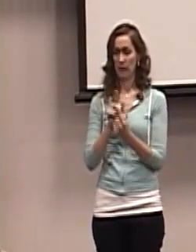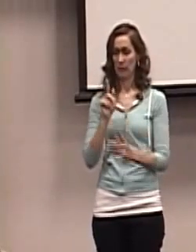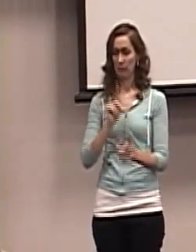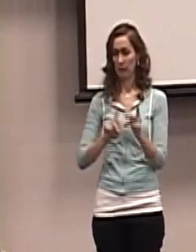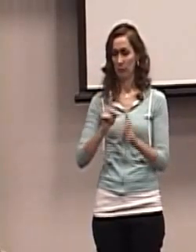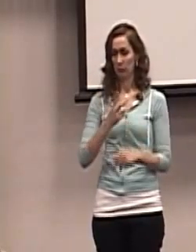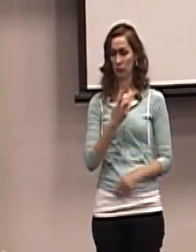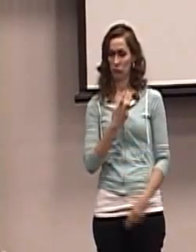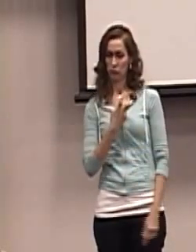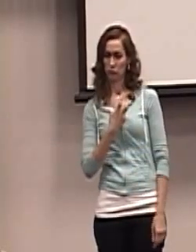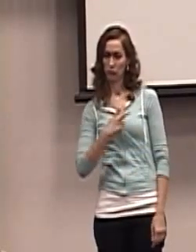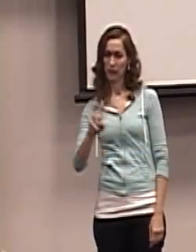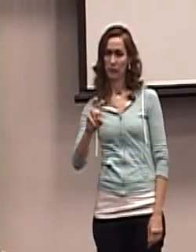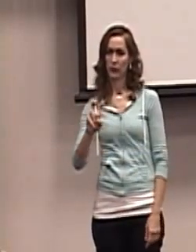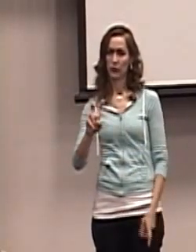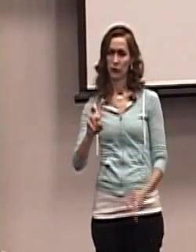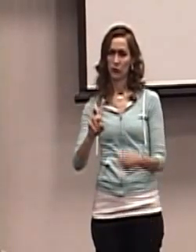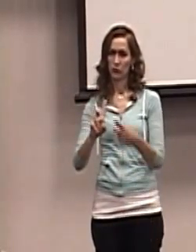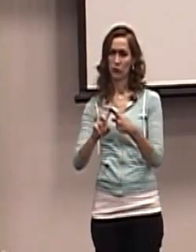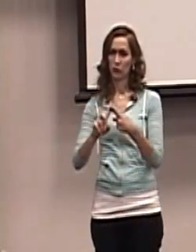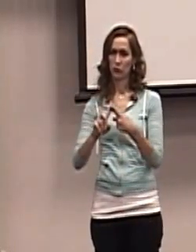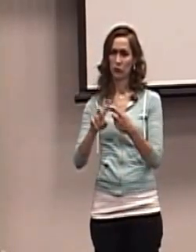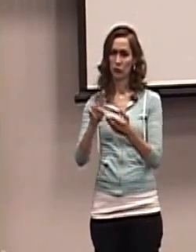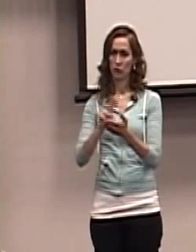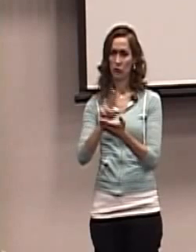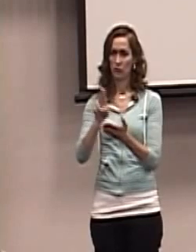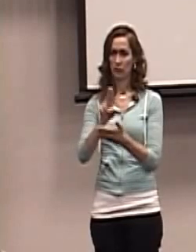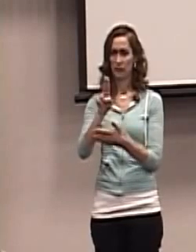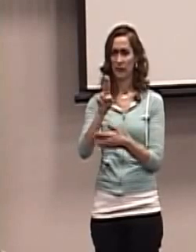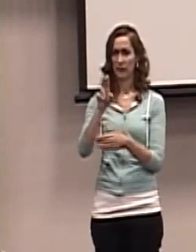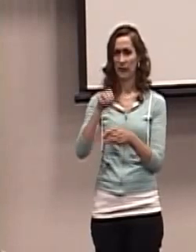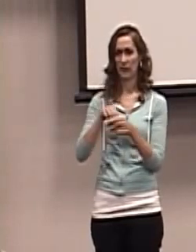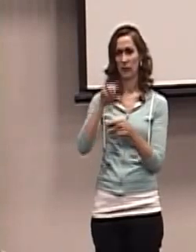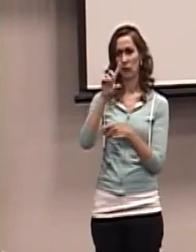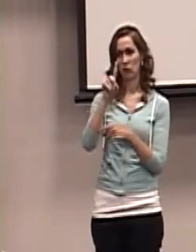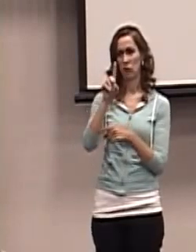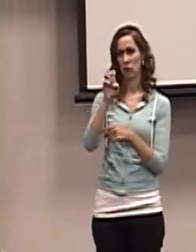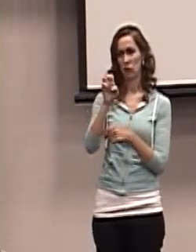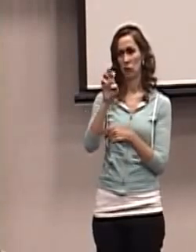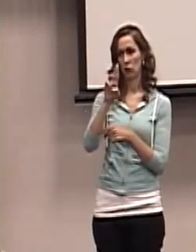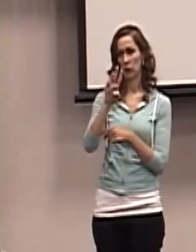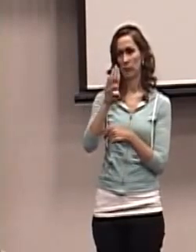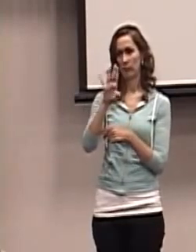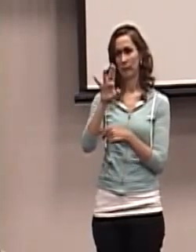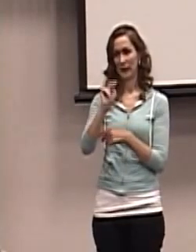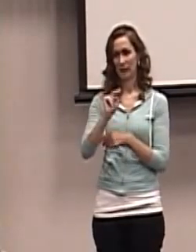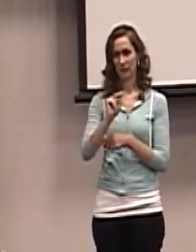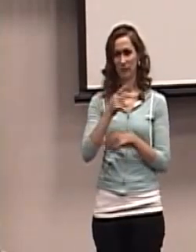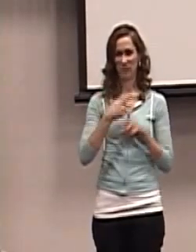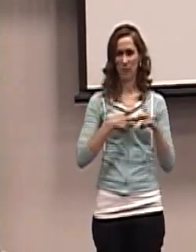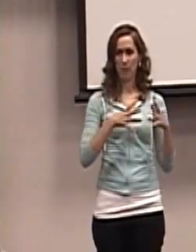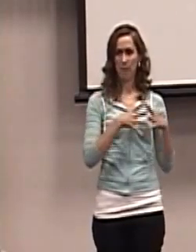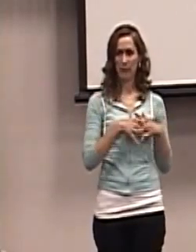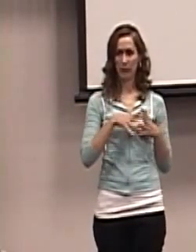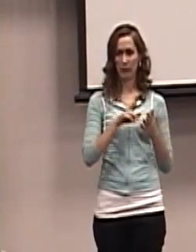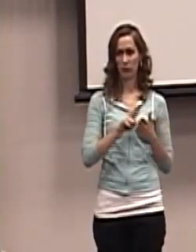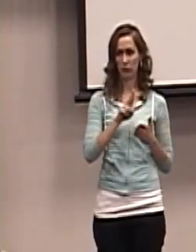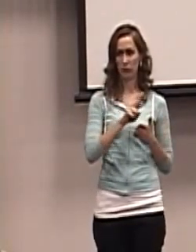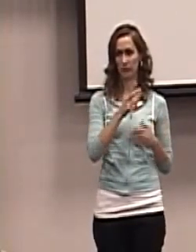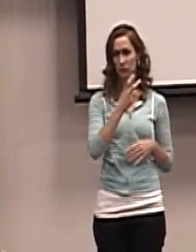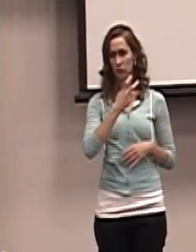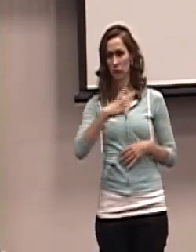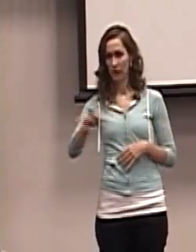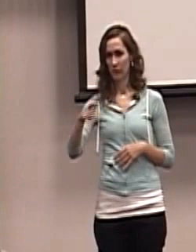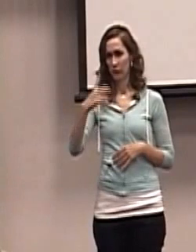been transferred to the University of Natal in Durban from American universities for a period of